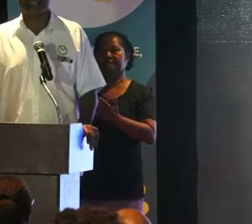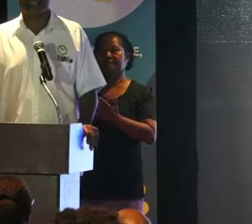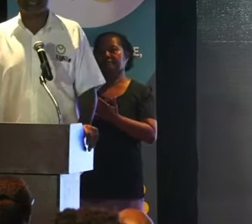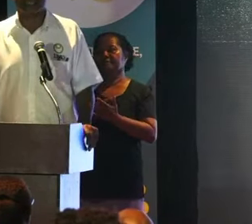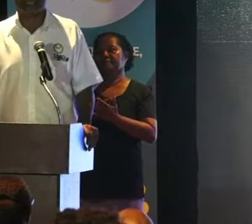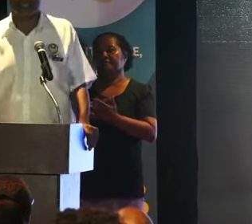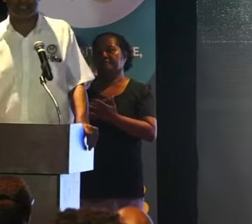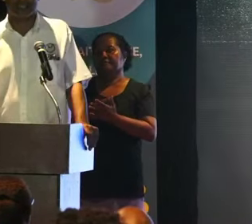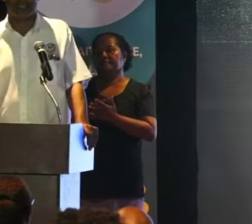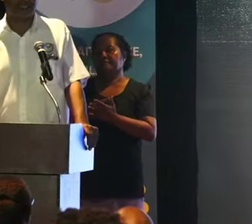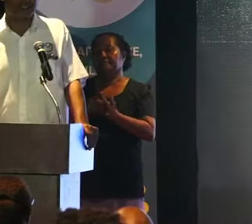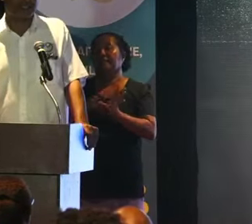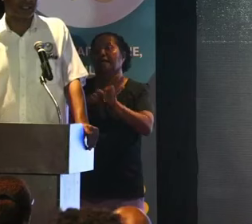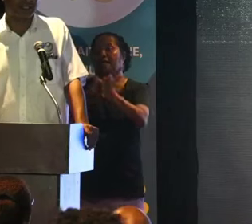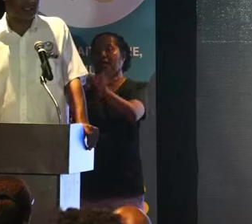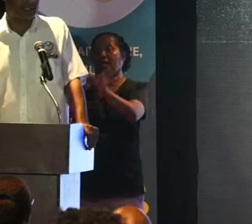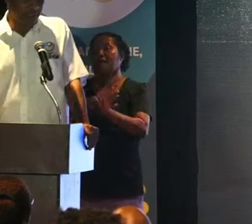every year.